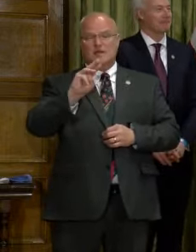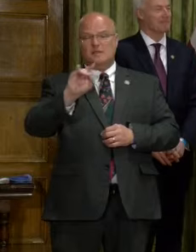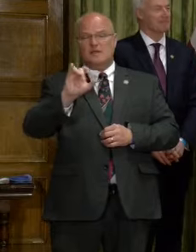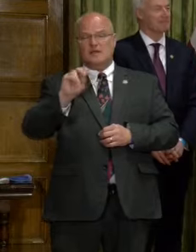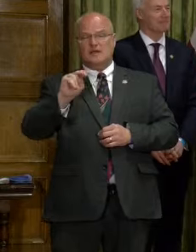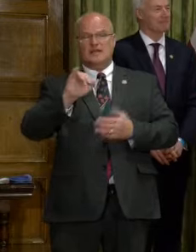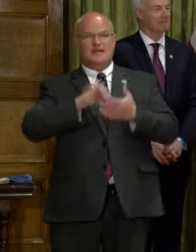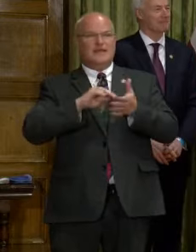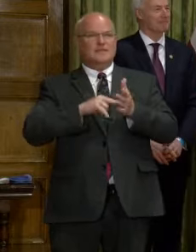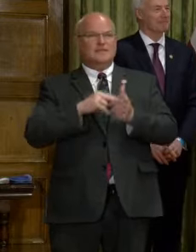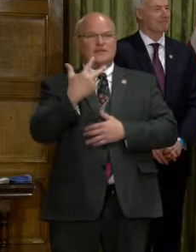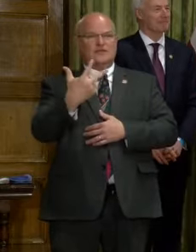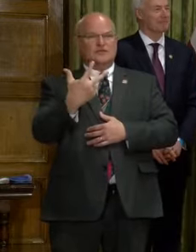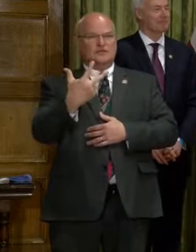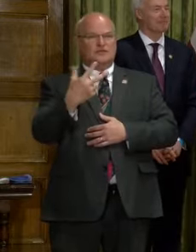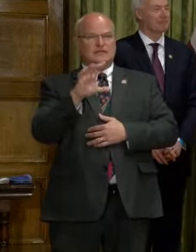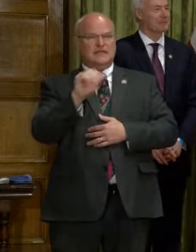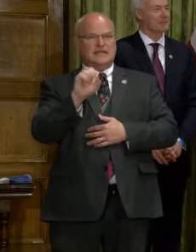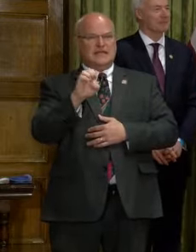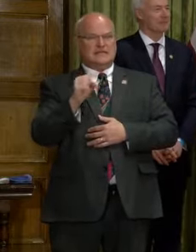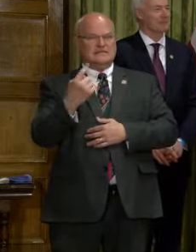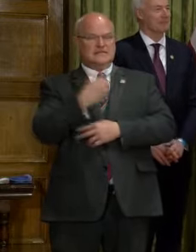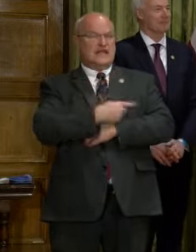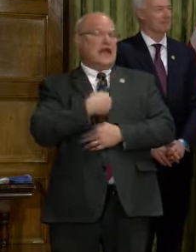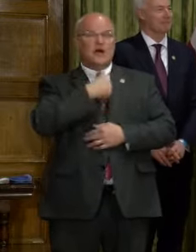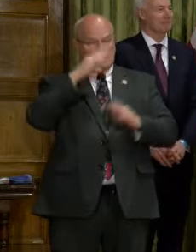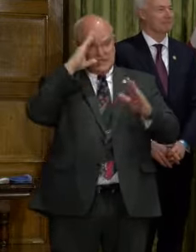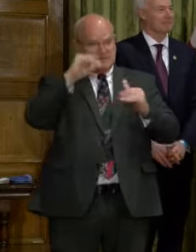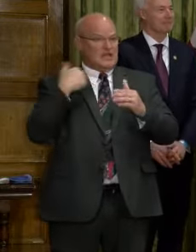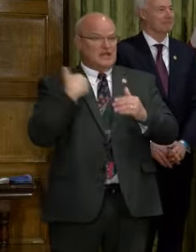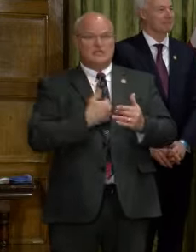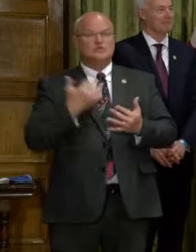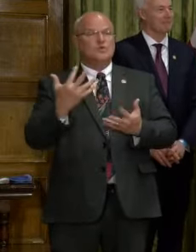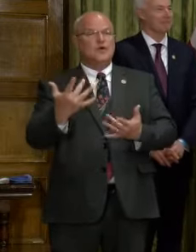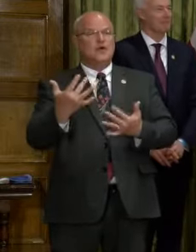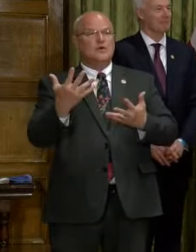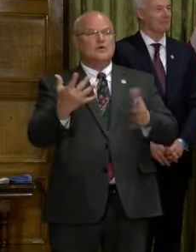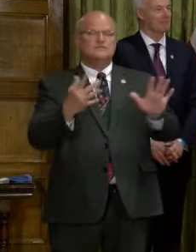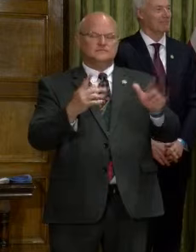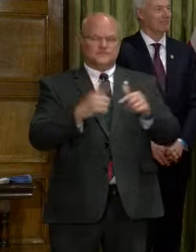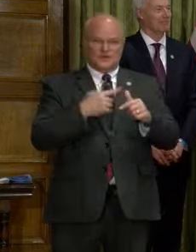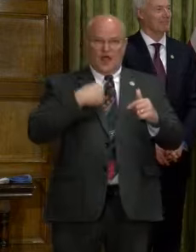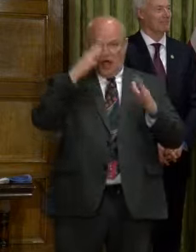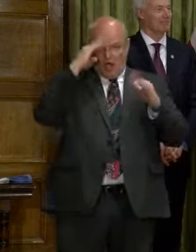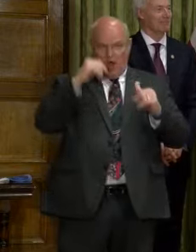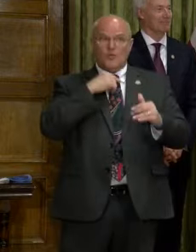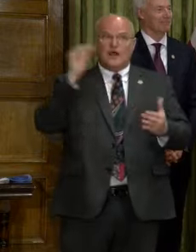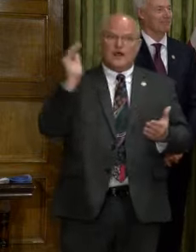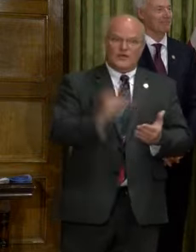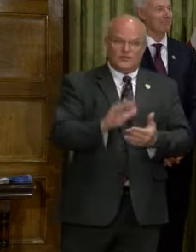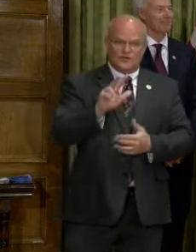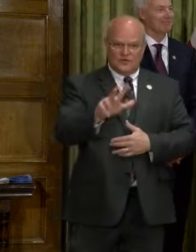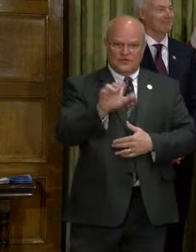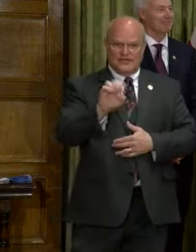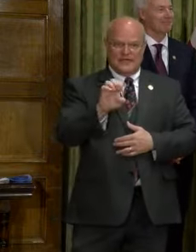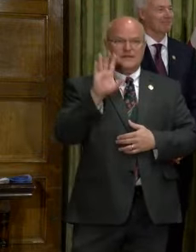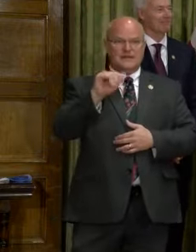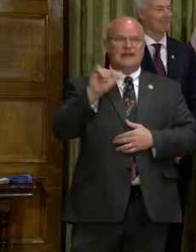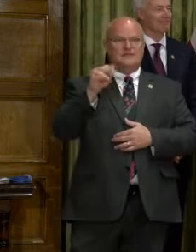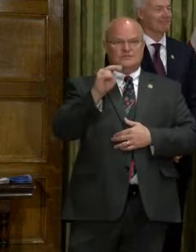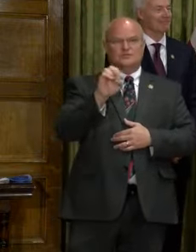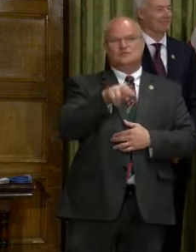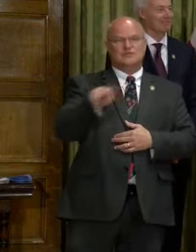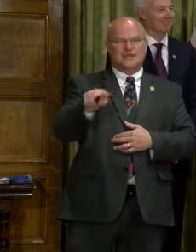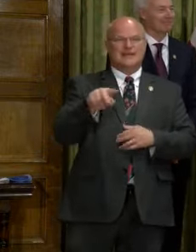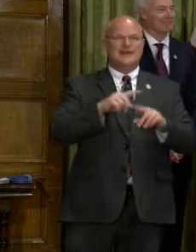that's 3 cases. You know, I wouldn't expect us to wait. First of all, I hope that we are down to 3 cases by June